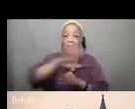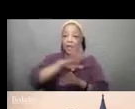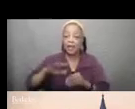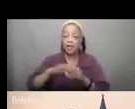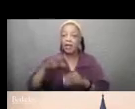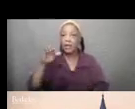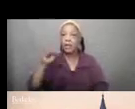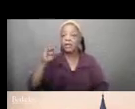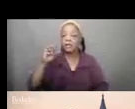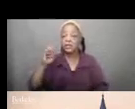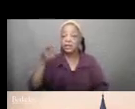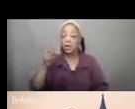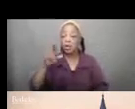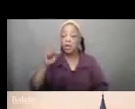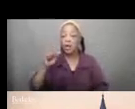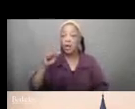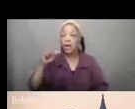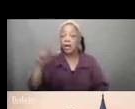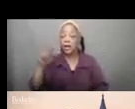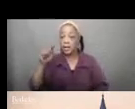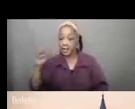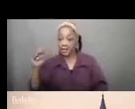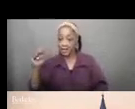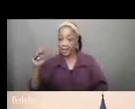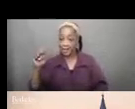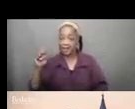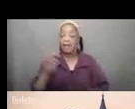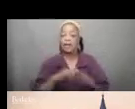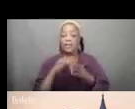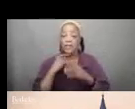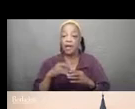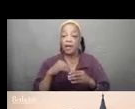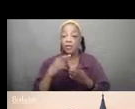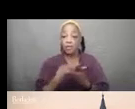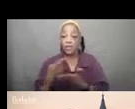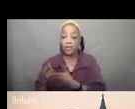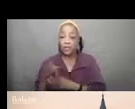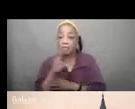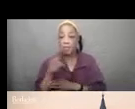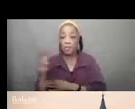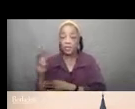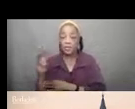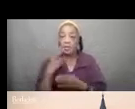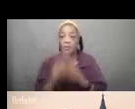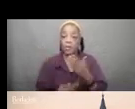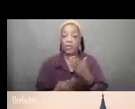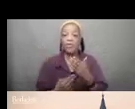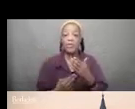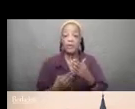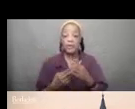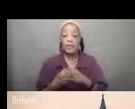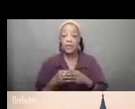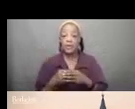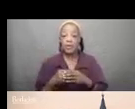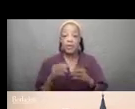Land Trust website or the American Indian Child Resource website. Both are Oakland entities, or go buy lunch at